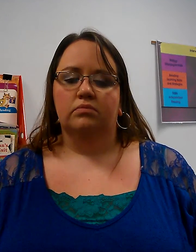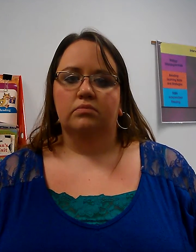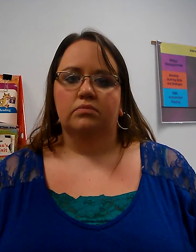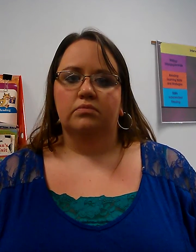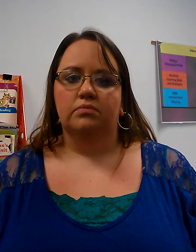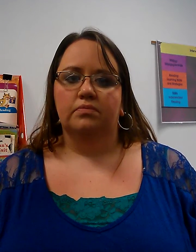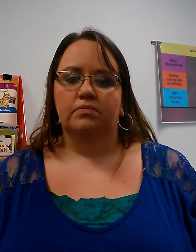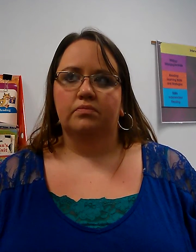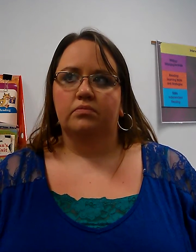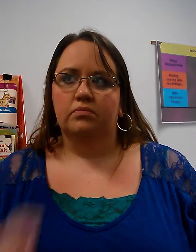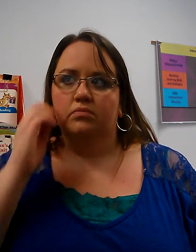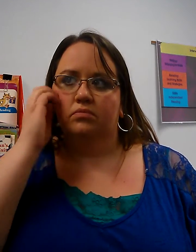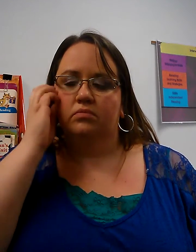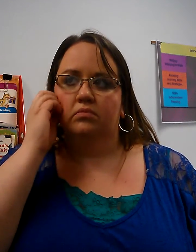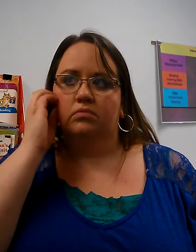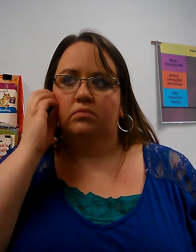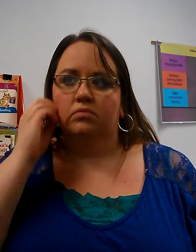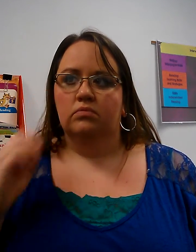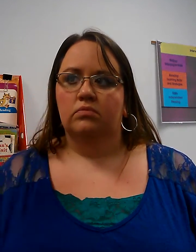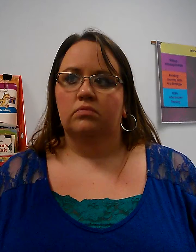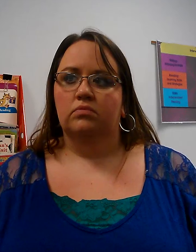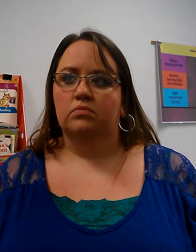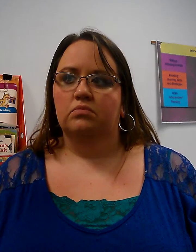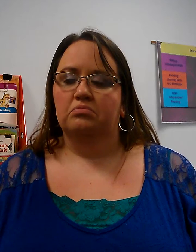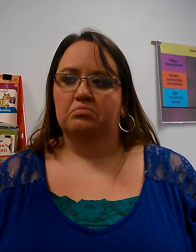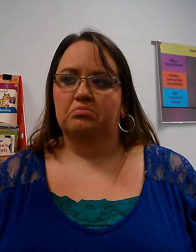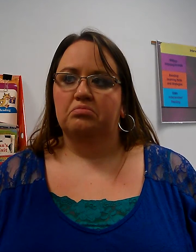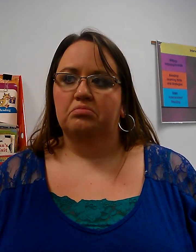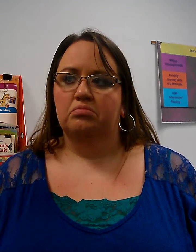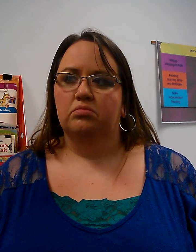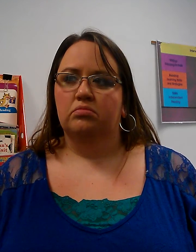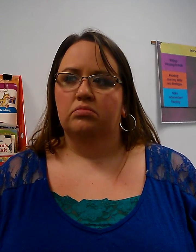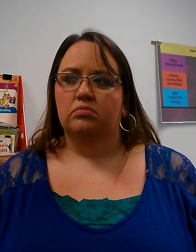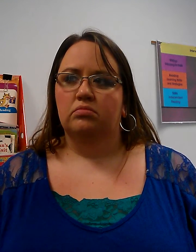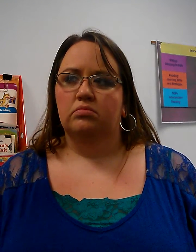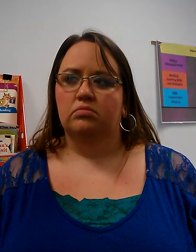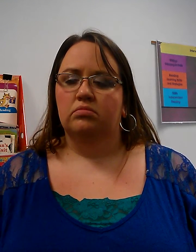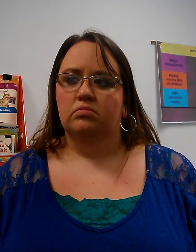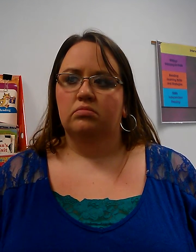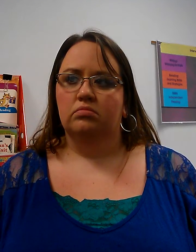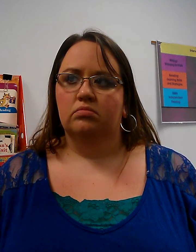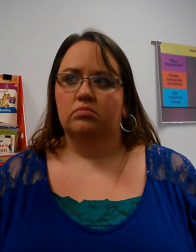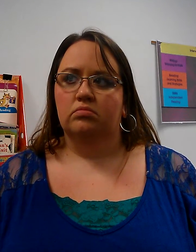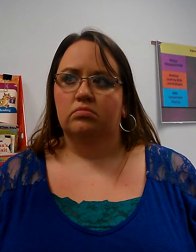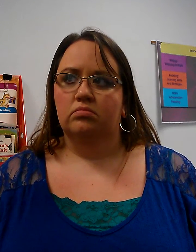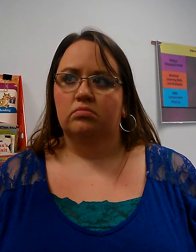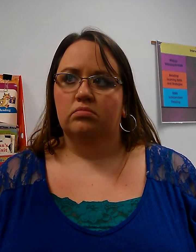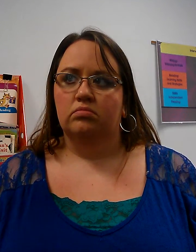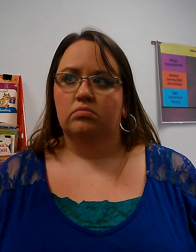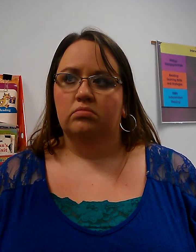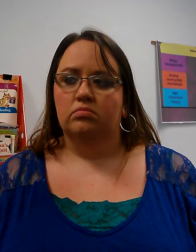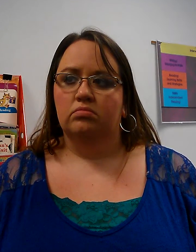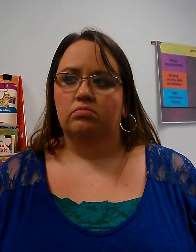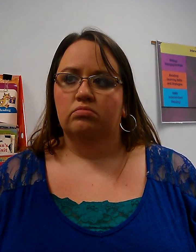A first program was the Federal Highway Act. The Federal Highway Act put a tax